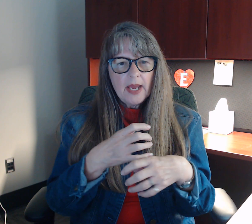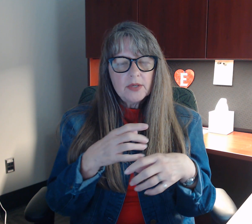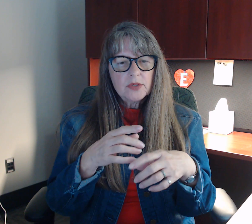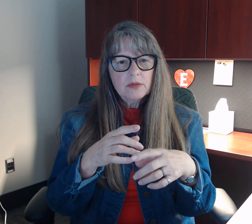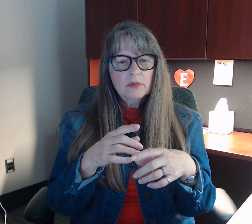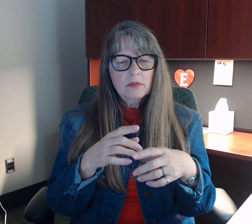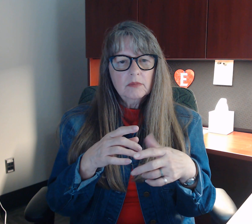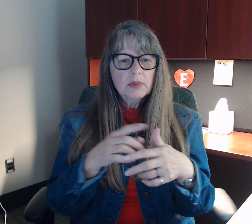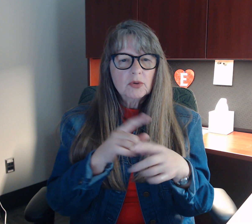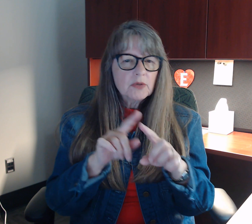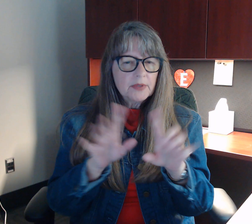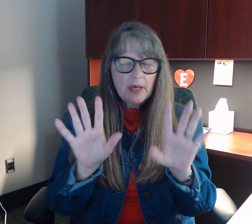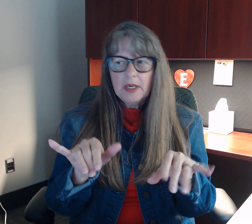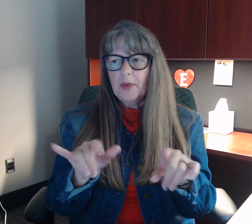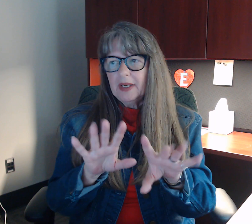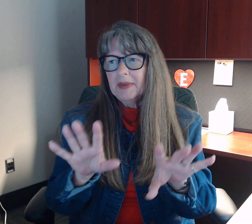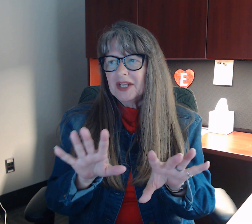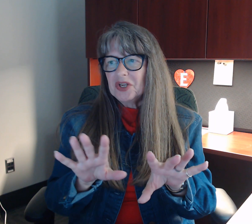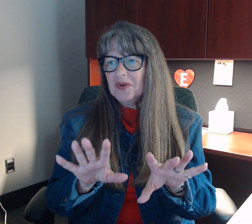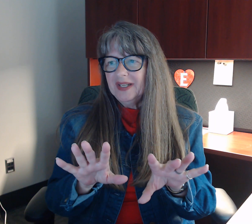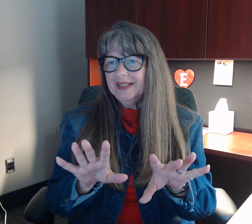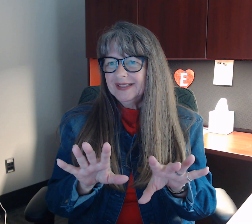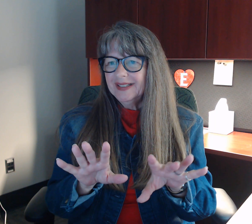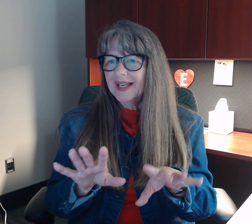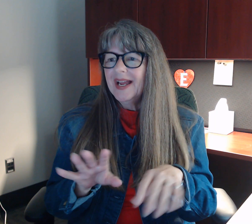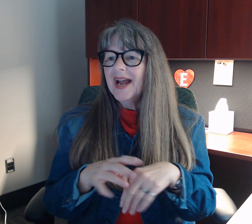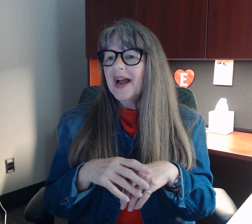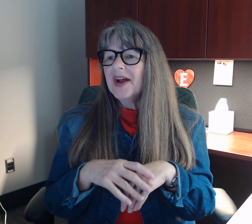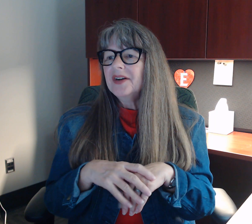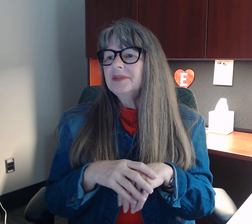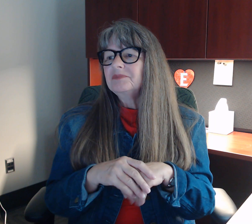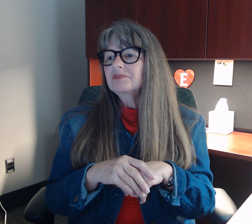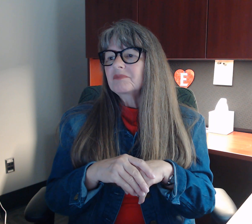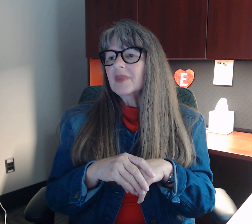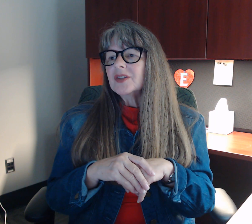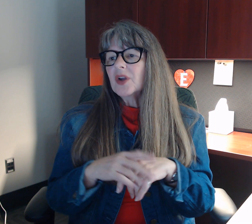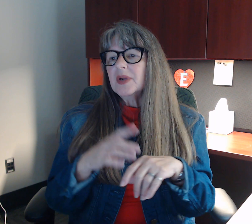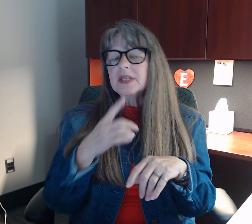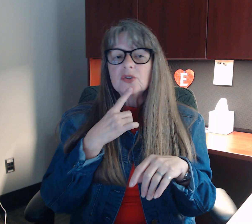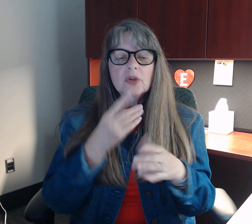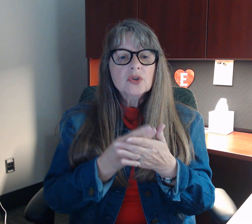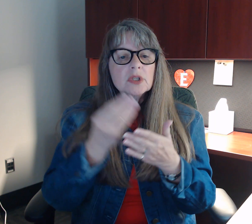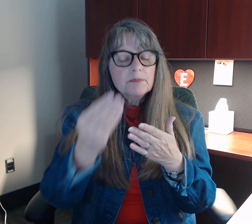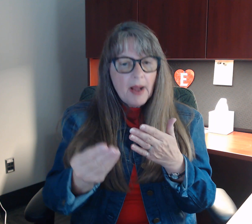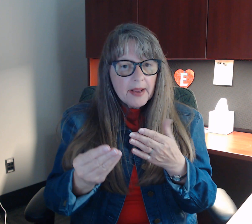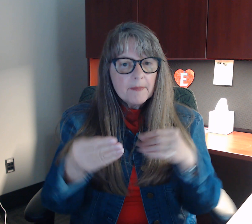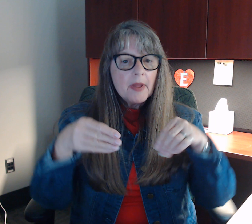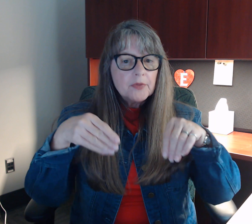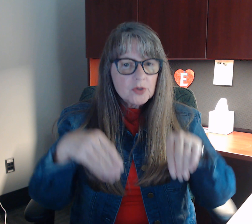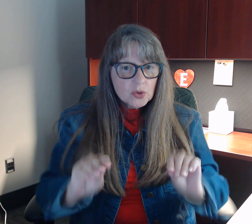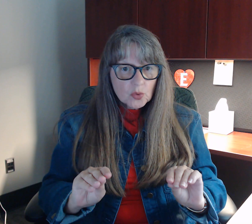has, but there's different types. Anyway, let me get to it. So it says you can just buy them at the store,